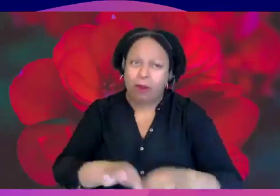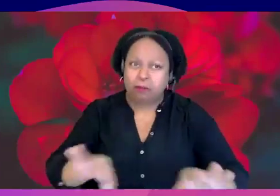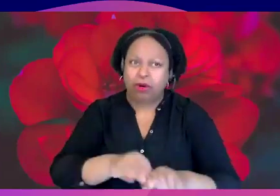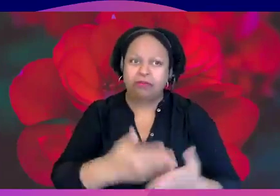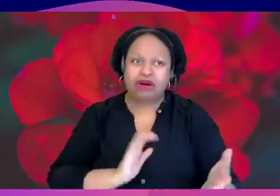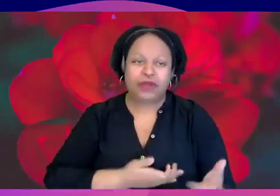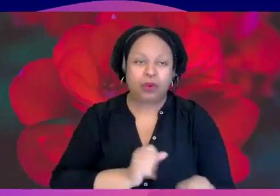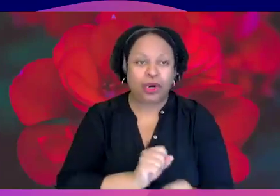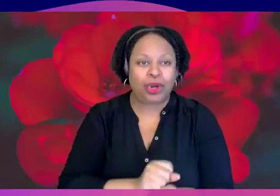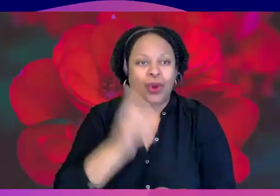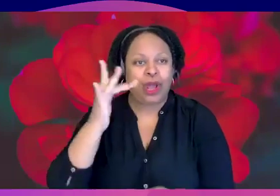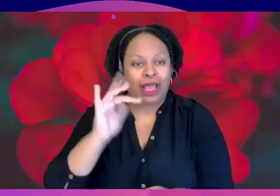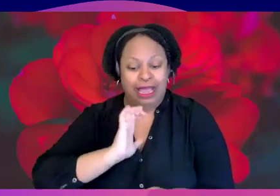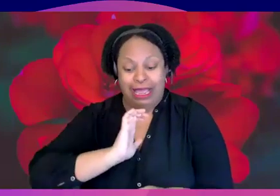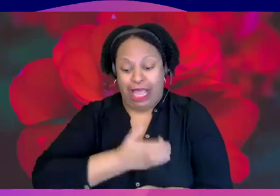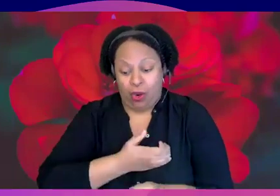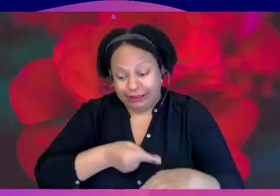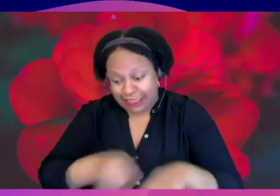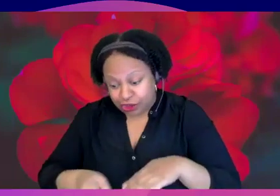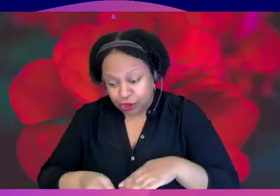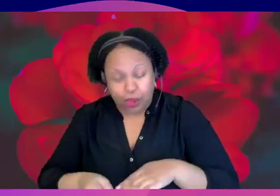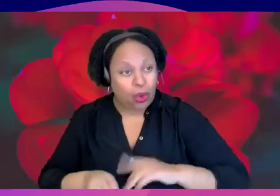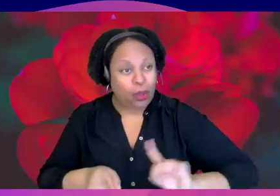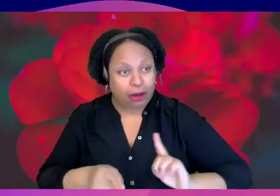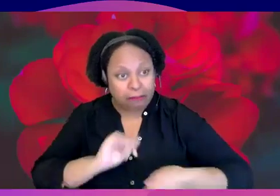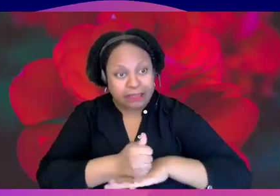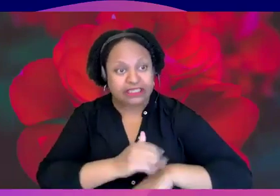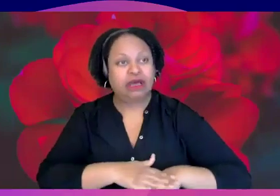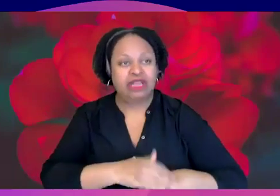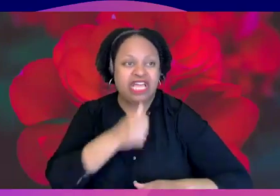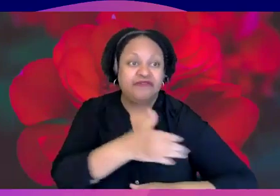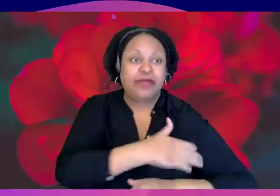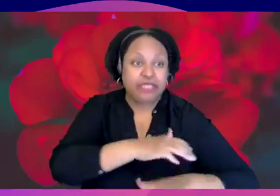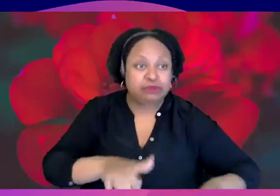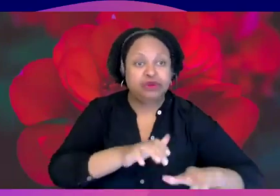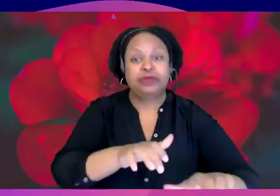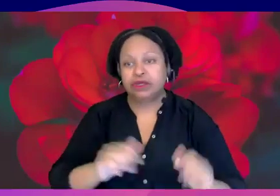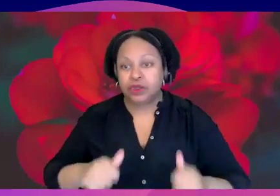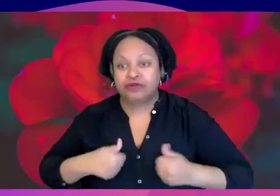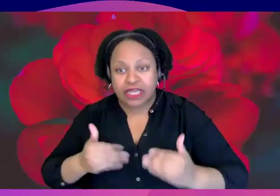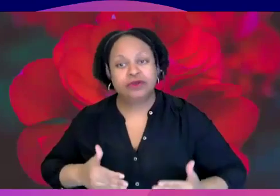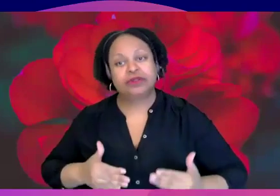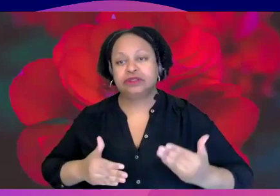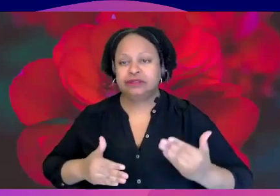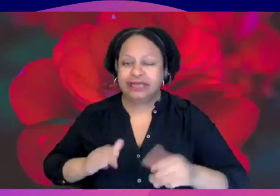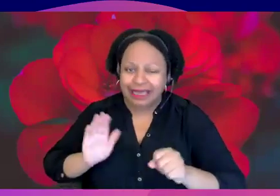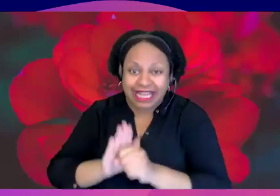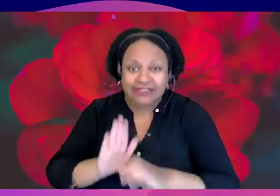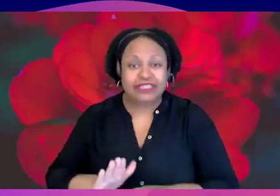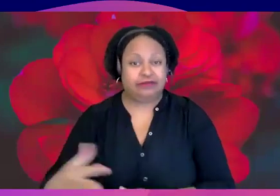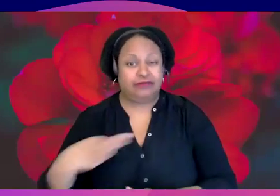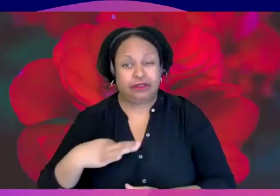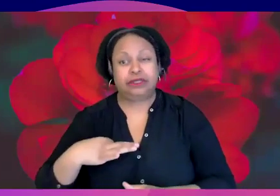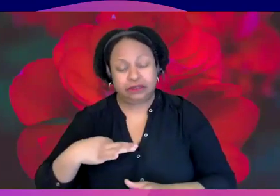sector comes from the feminist movement, from survivors, from the activists and volunteers who put it all on the line to fight back